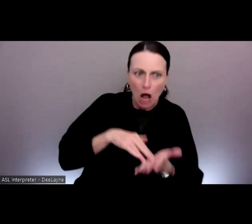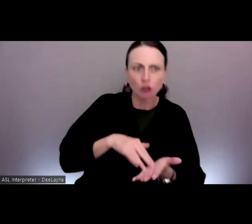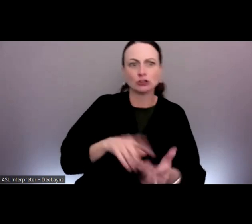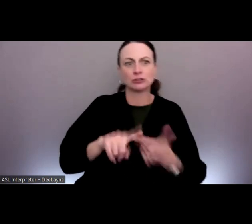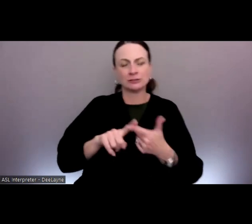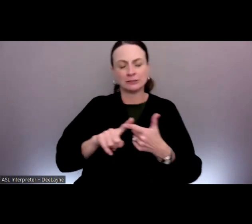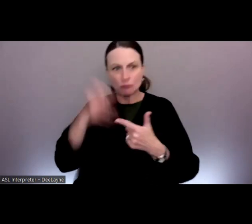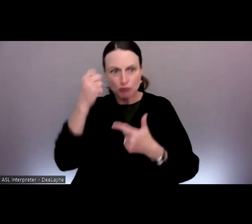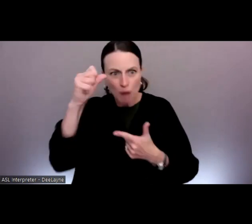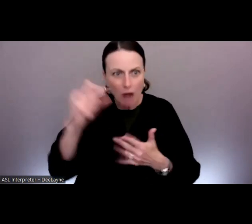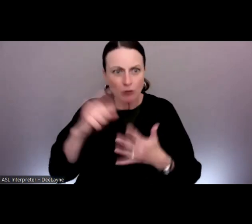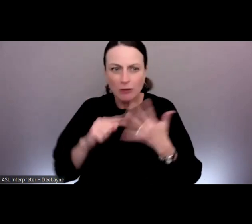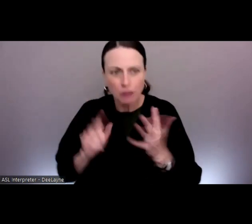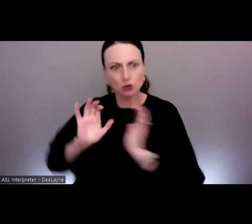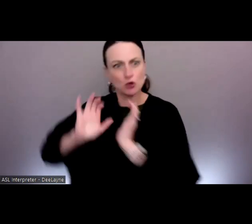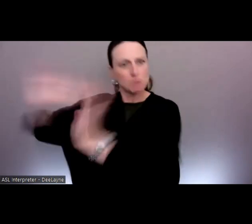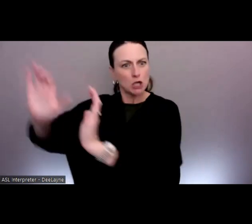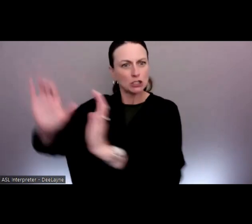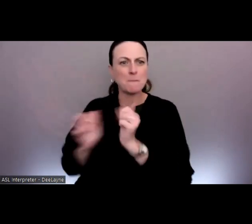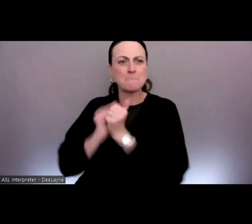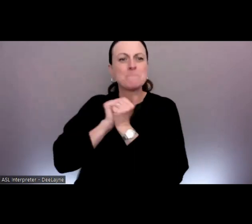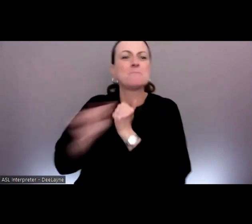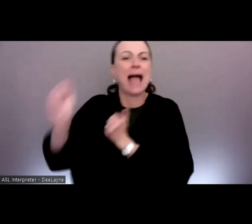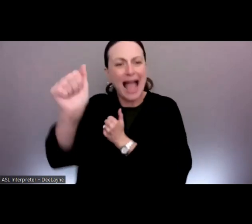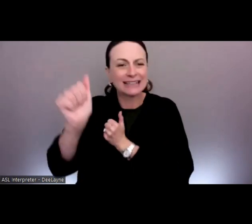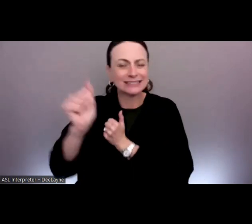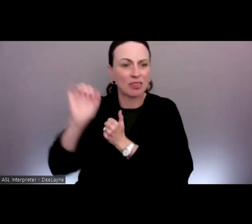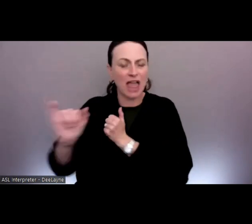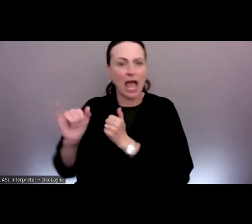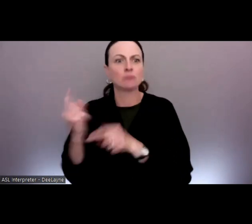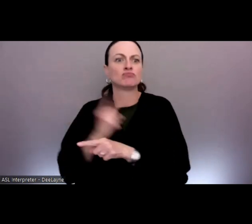the institutional colonial capitalist imagination.